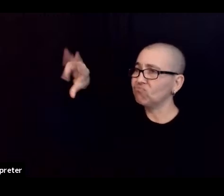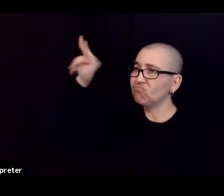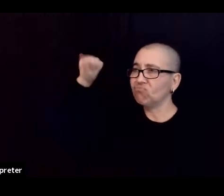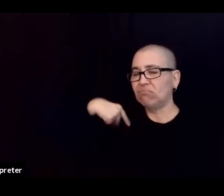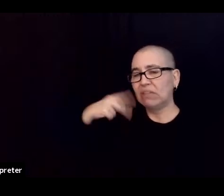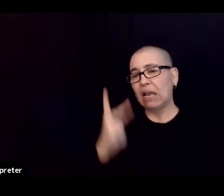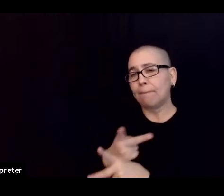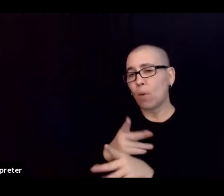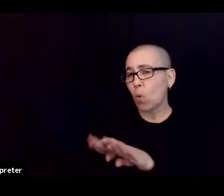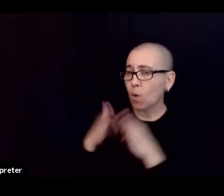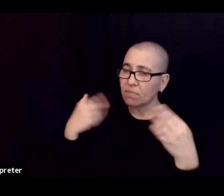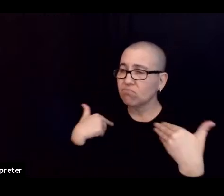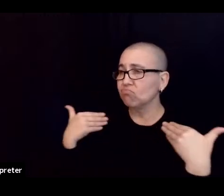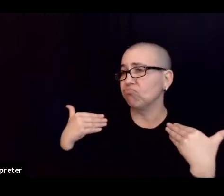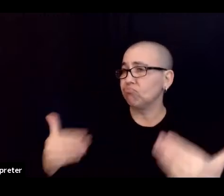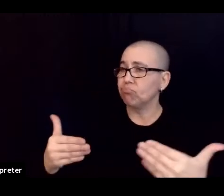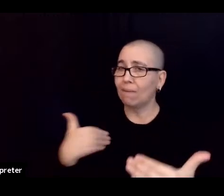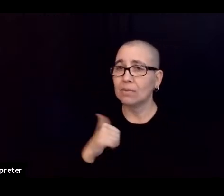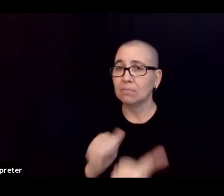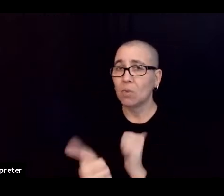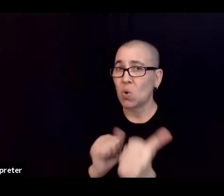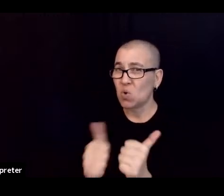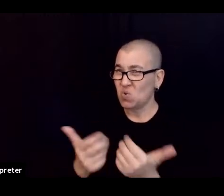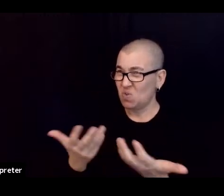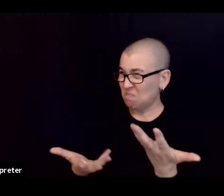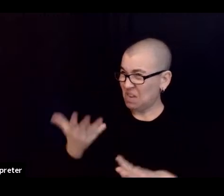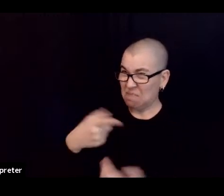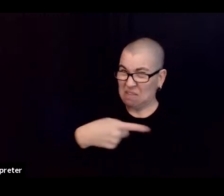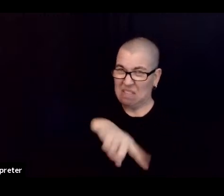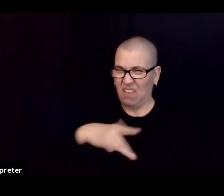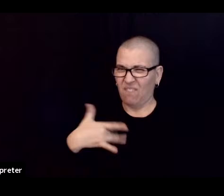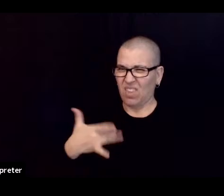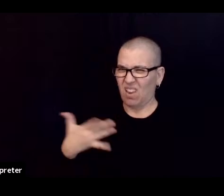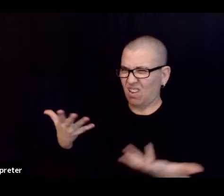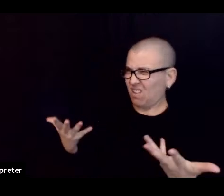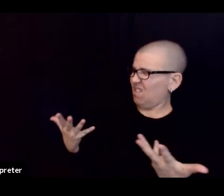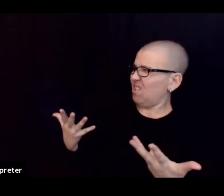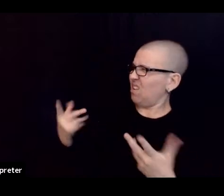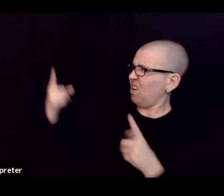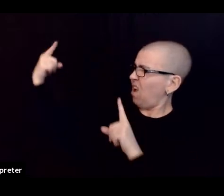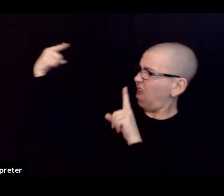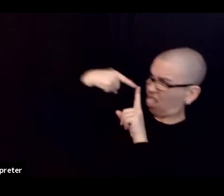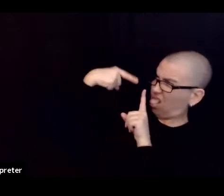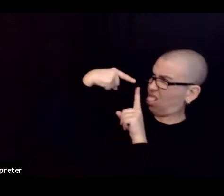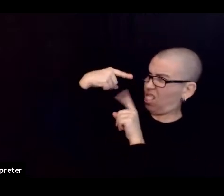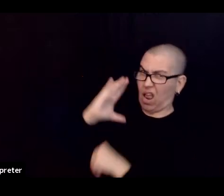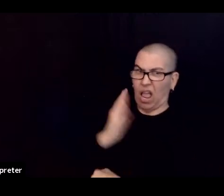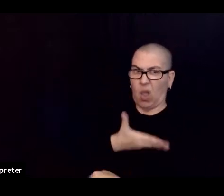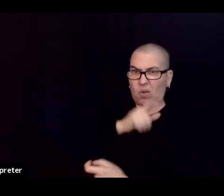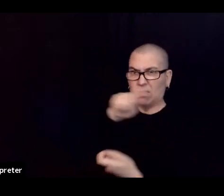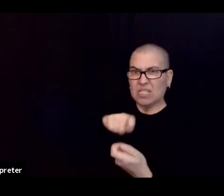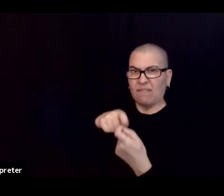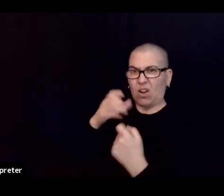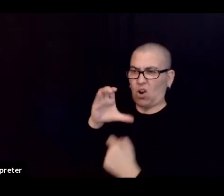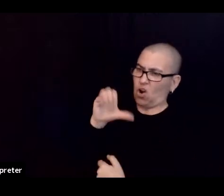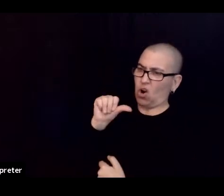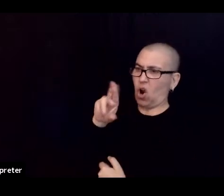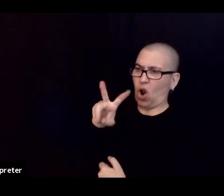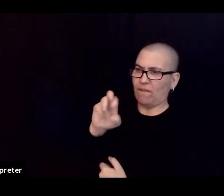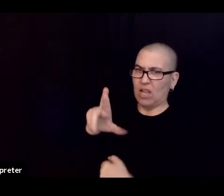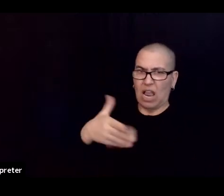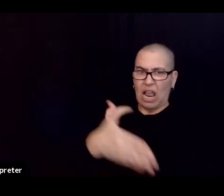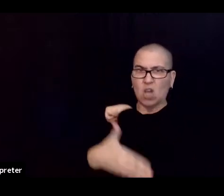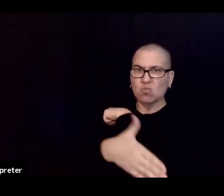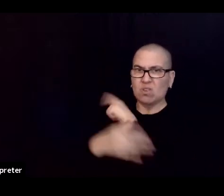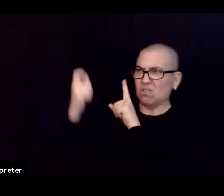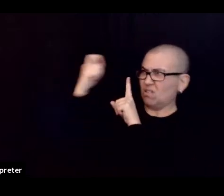that maybe they feel Carver County is being singled out, and since it's a recommendation and not necessarily a hard and fast